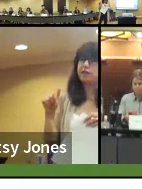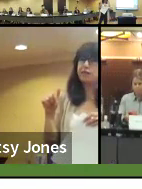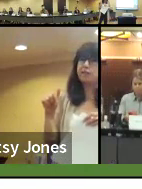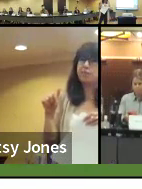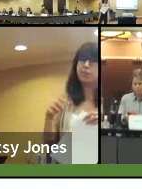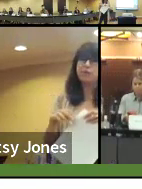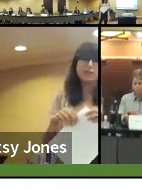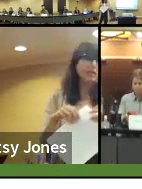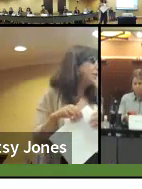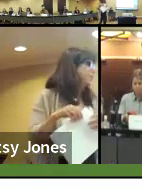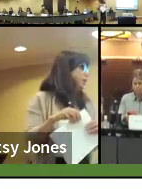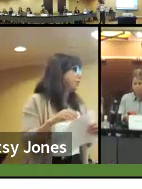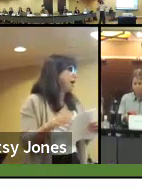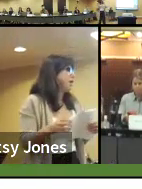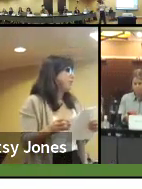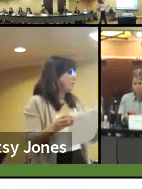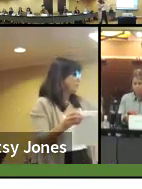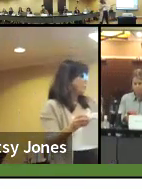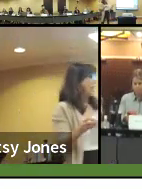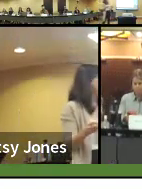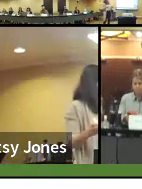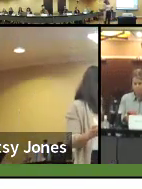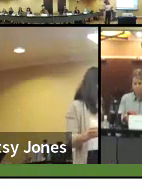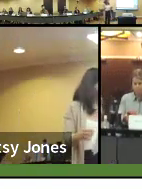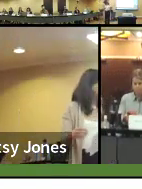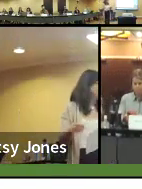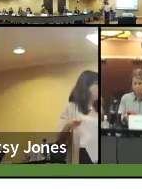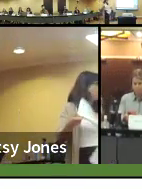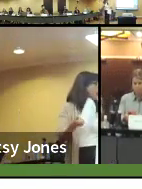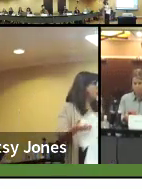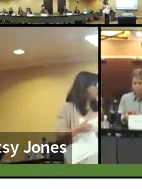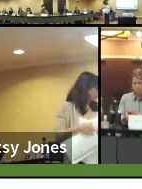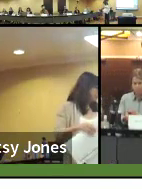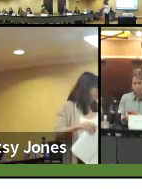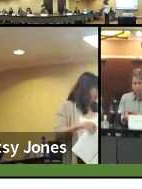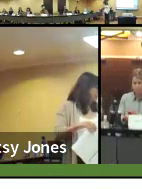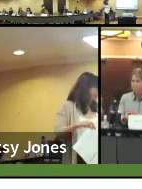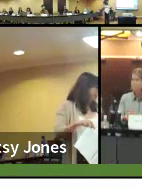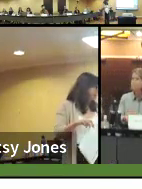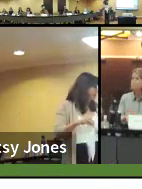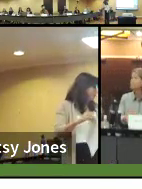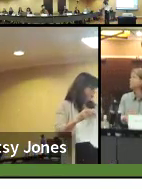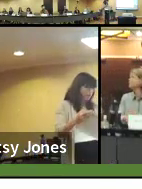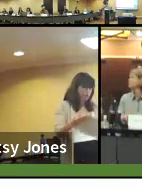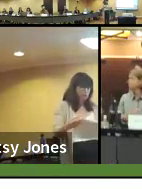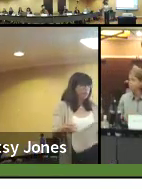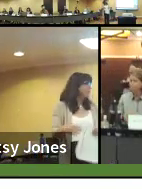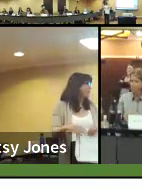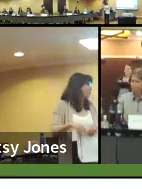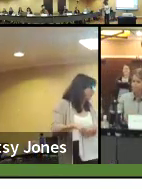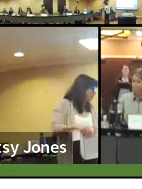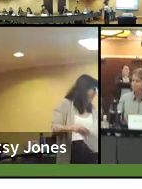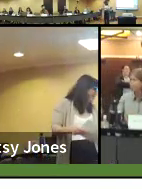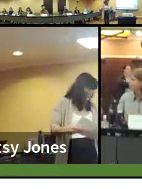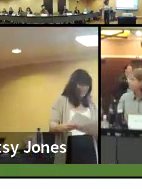new CRIS committee members. So first we have Blaze Gedry, who's a police lieutenant with the city of Vancouver.